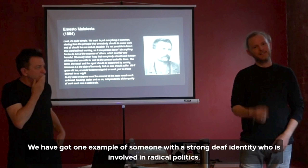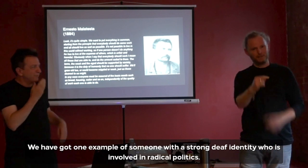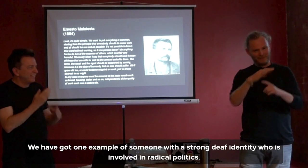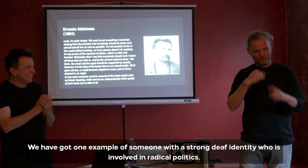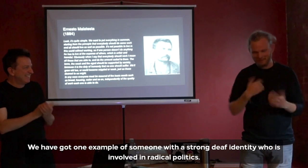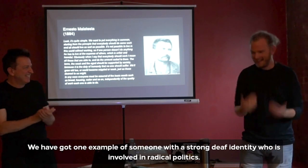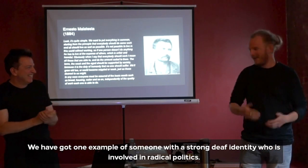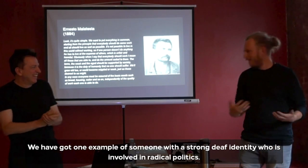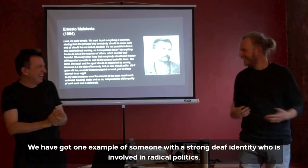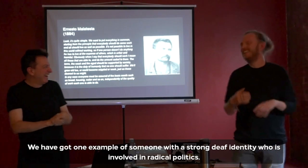Sorry.